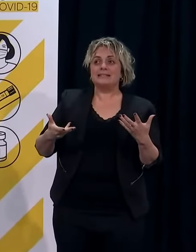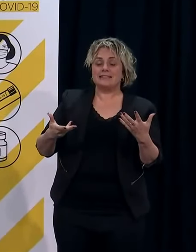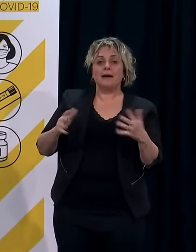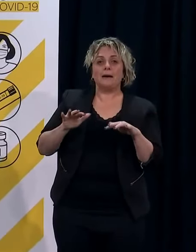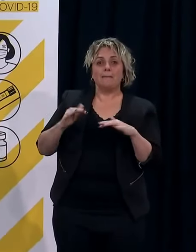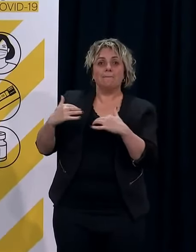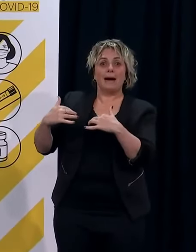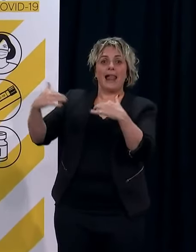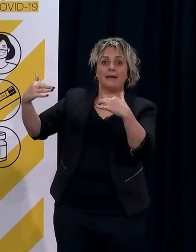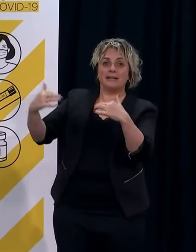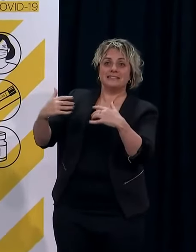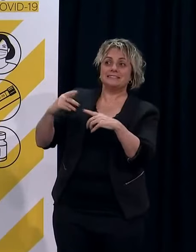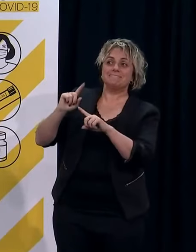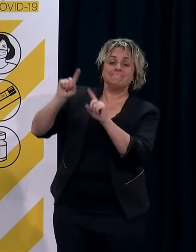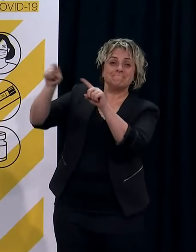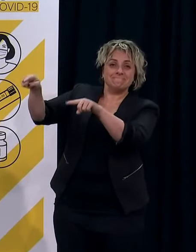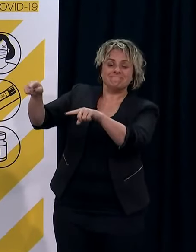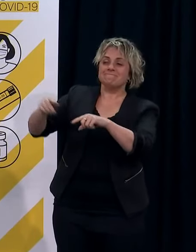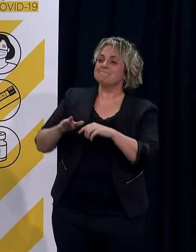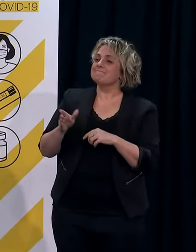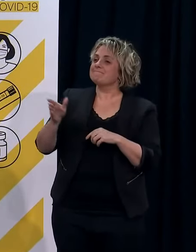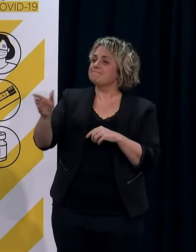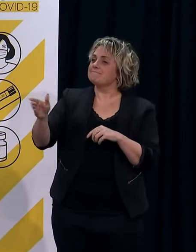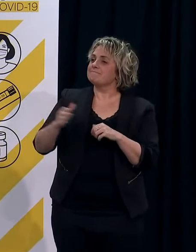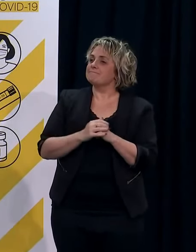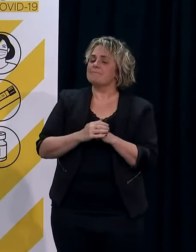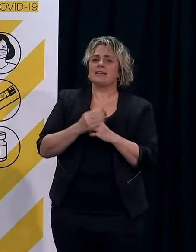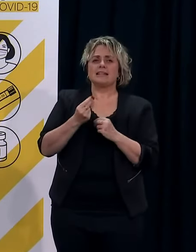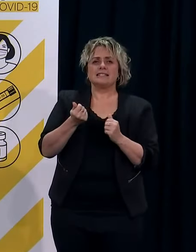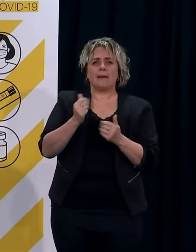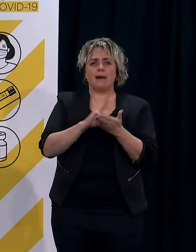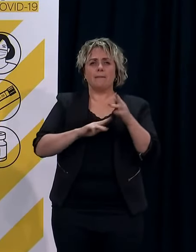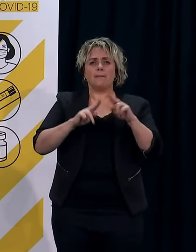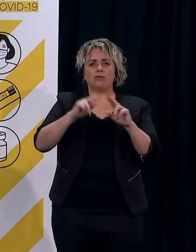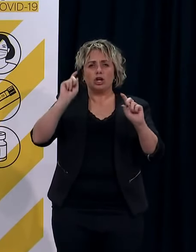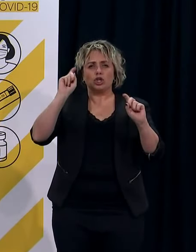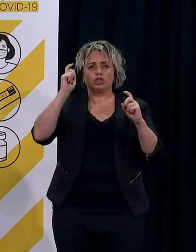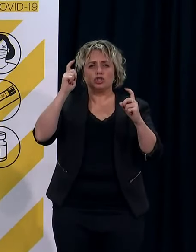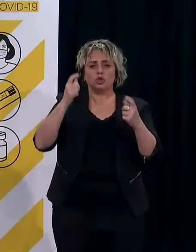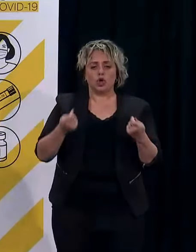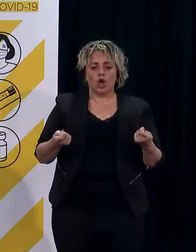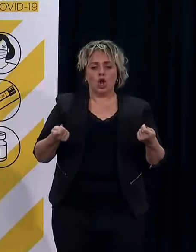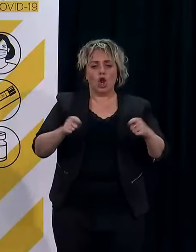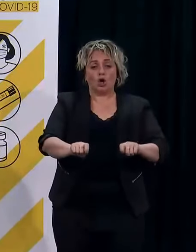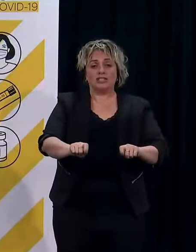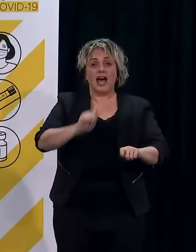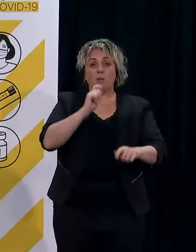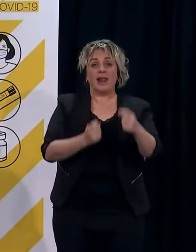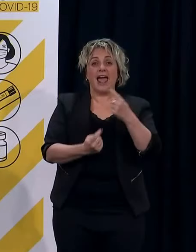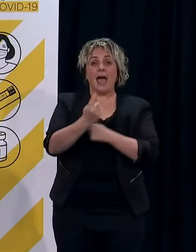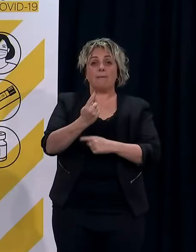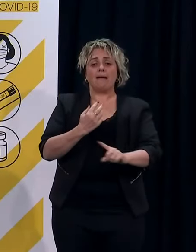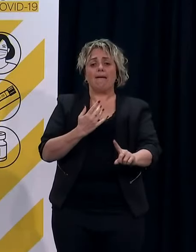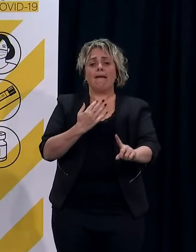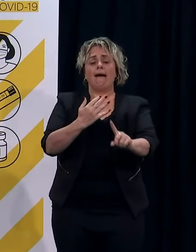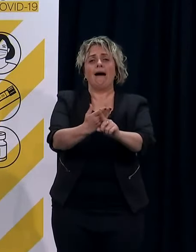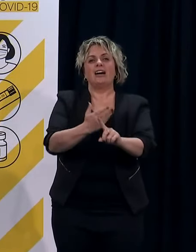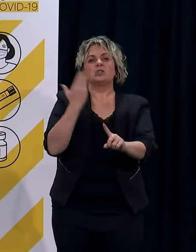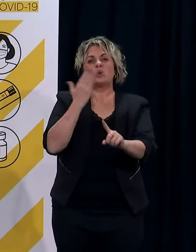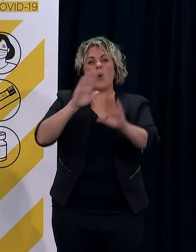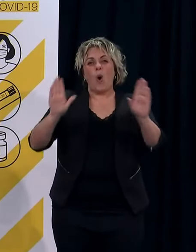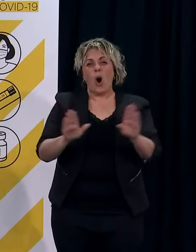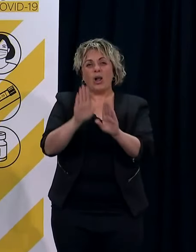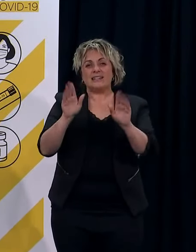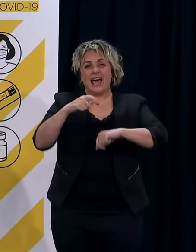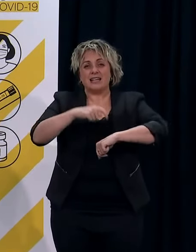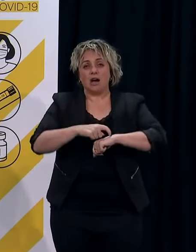Okay. Yep, go ahead. Some concern among parents that lockdowns will run into school holidays, which are nearing. Have you